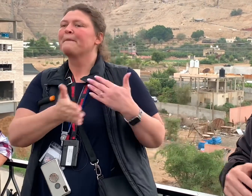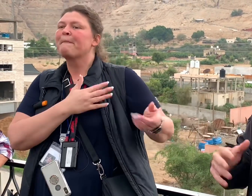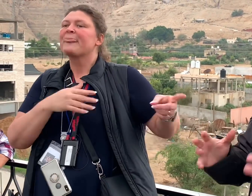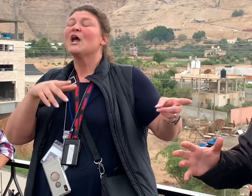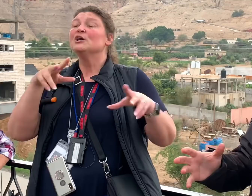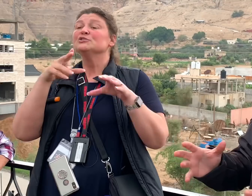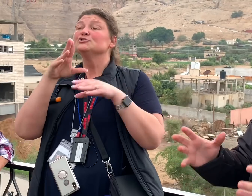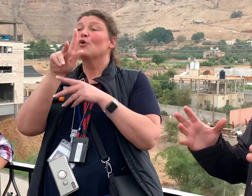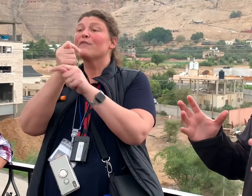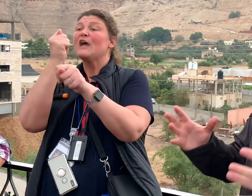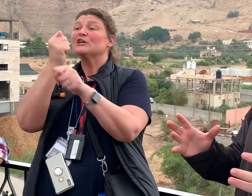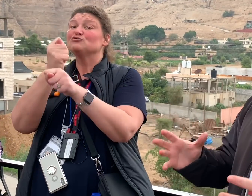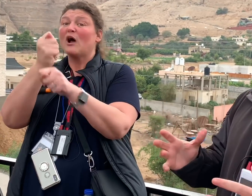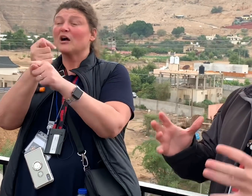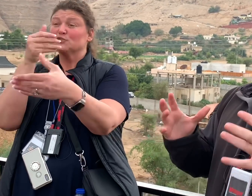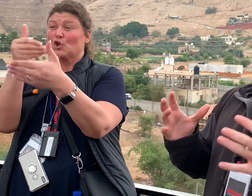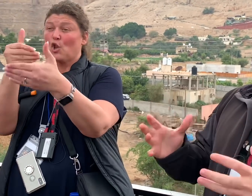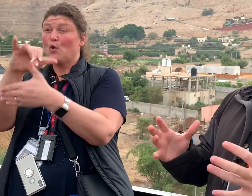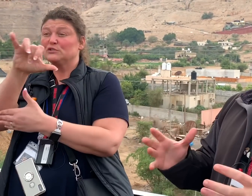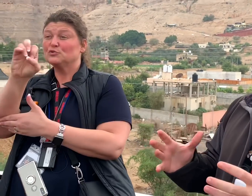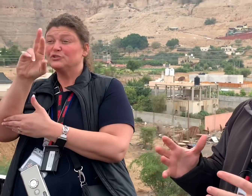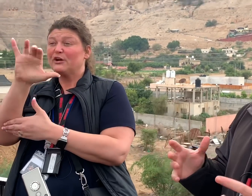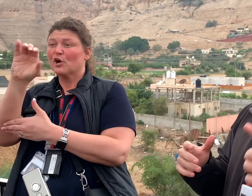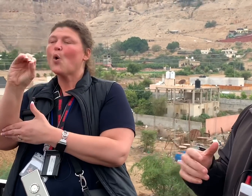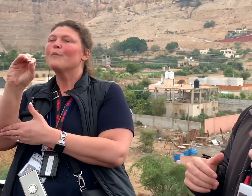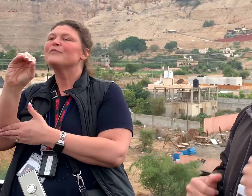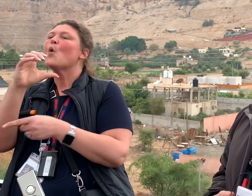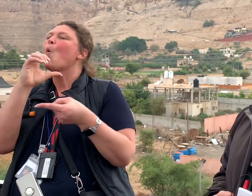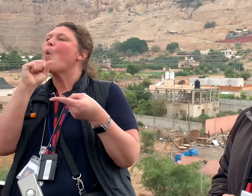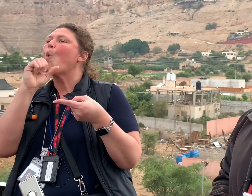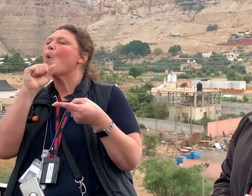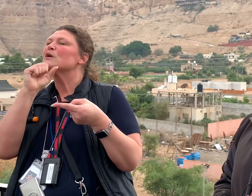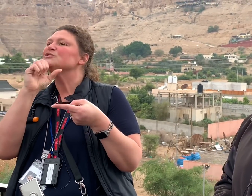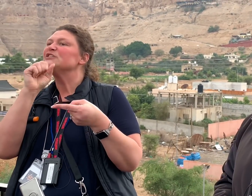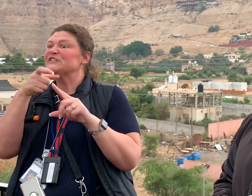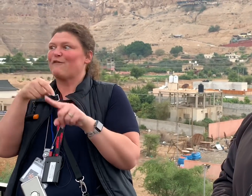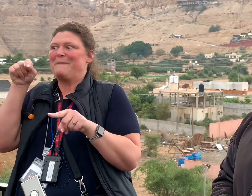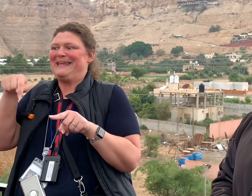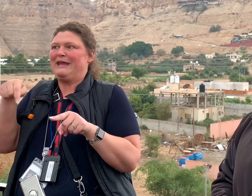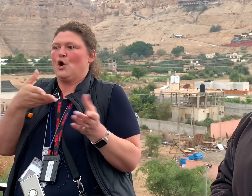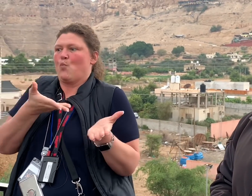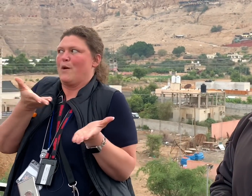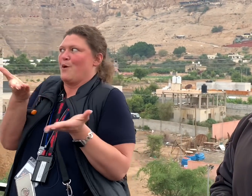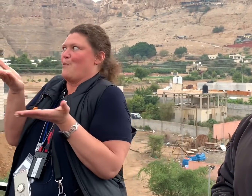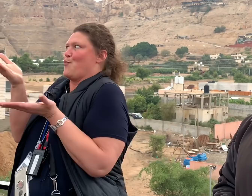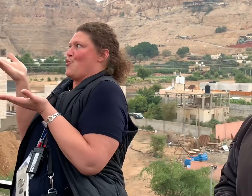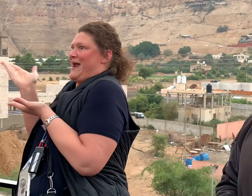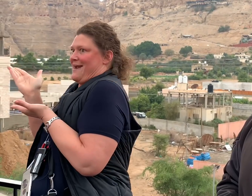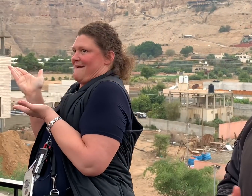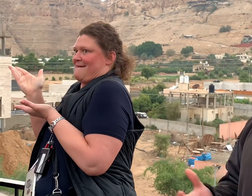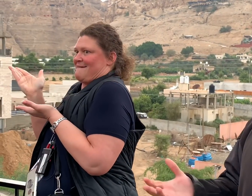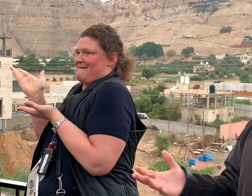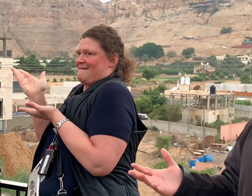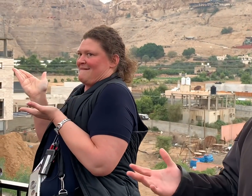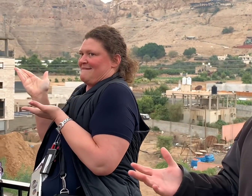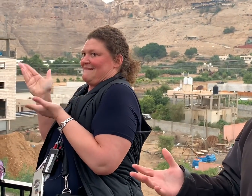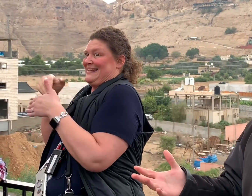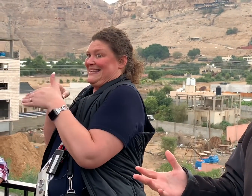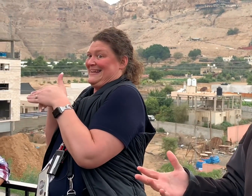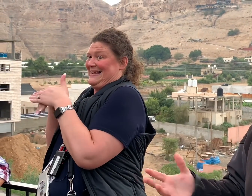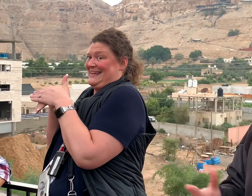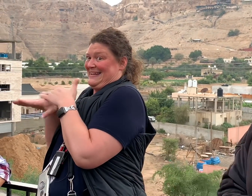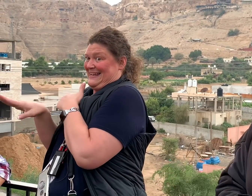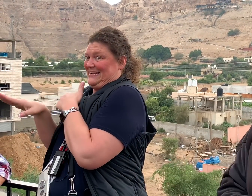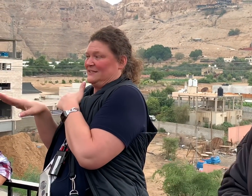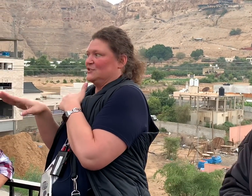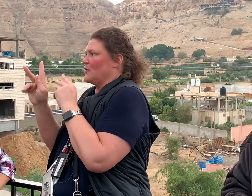Jericho to bring especially oranges from this place. So guys, this is